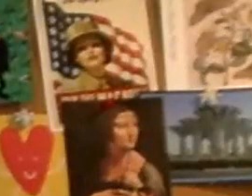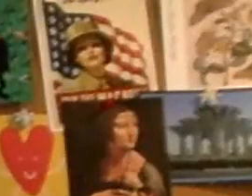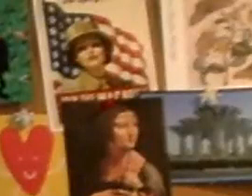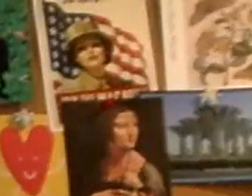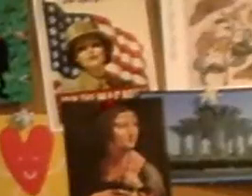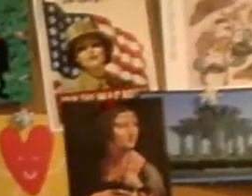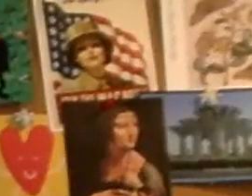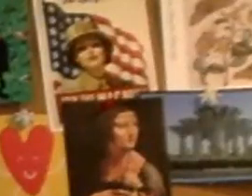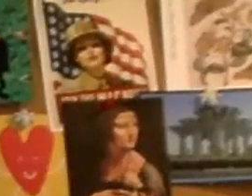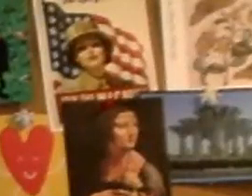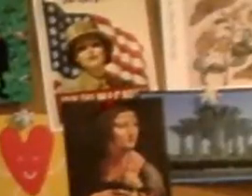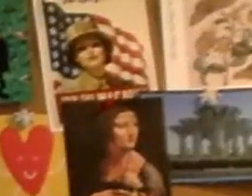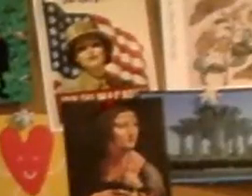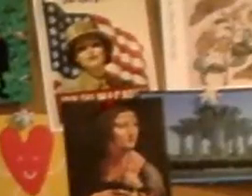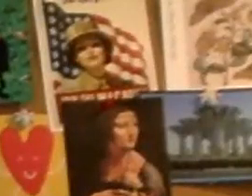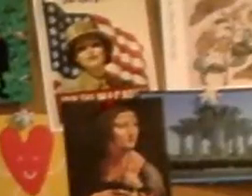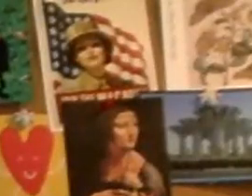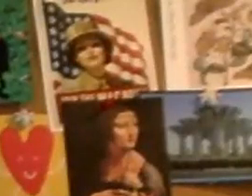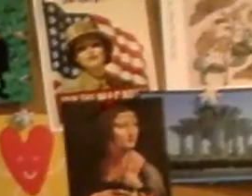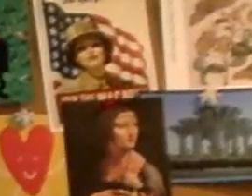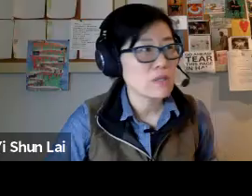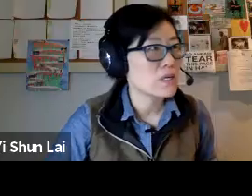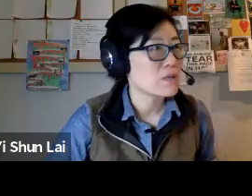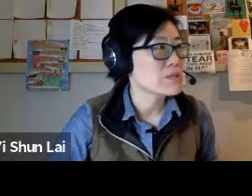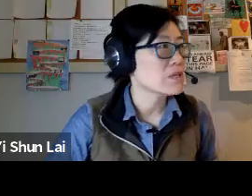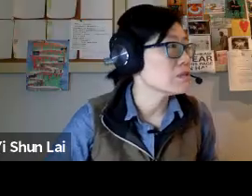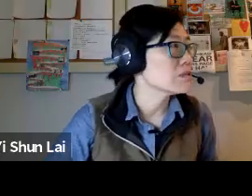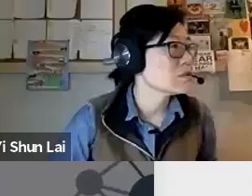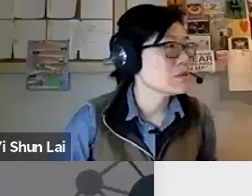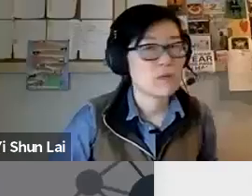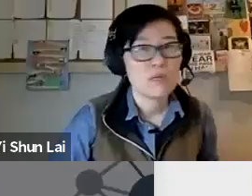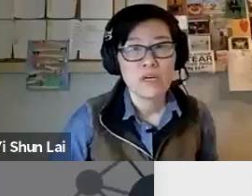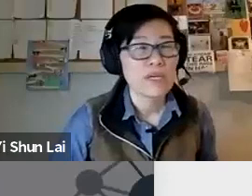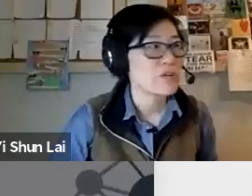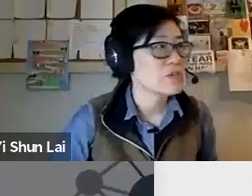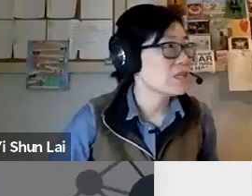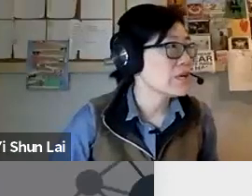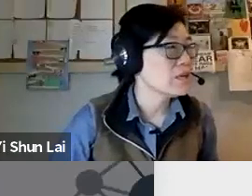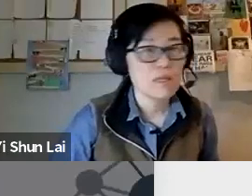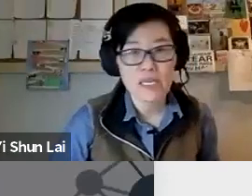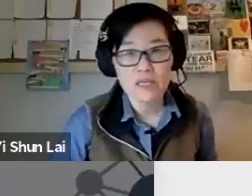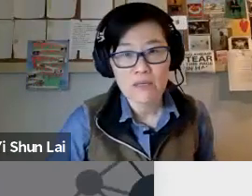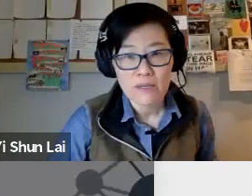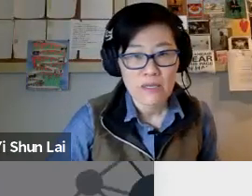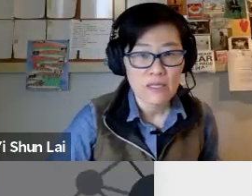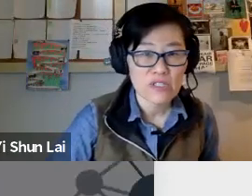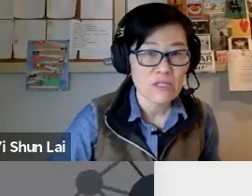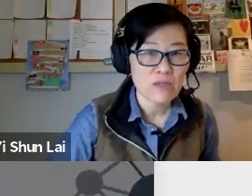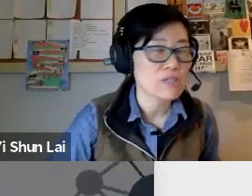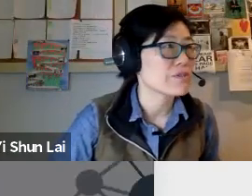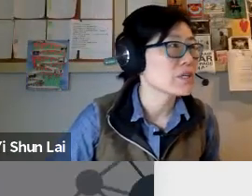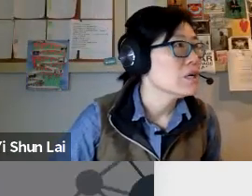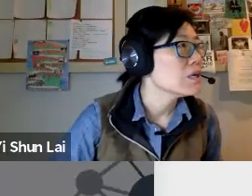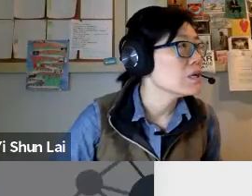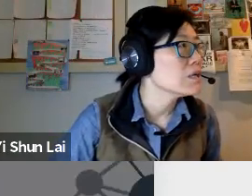end. Okay. Okay. All right. Okay. Here we go. Comp titles. All right. Can you all see that? Okay. Yeah. Yes, John.